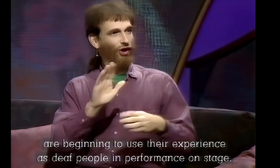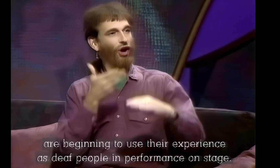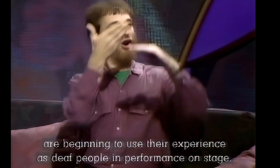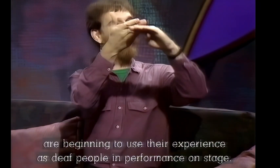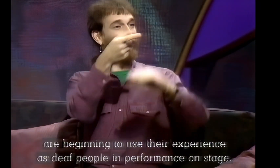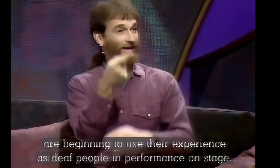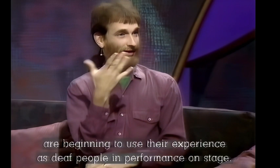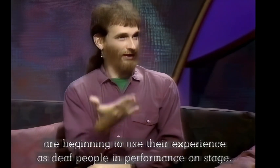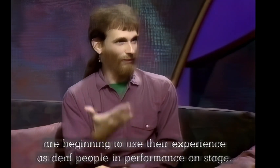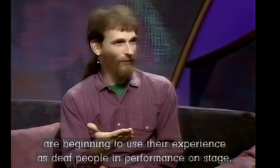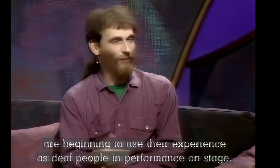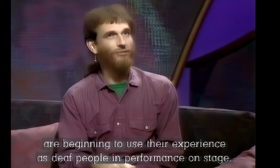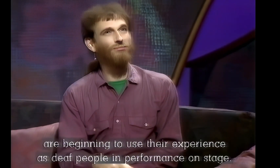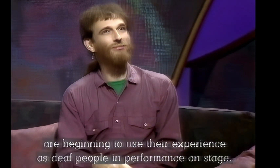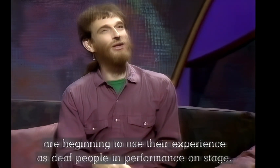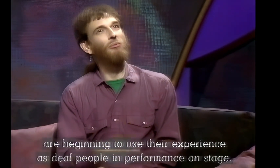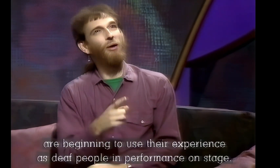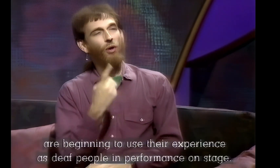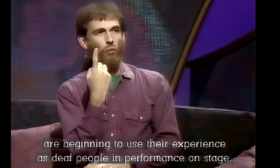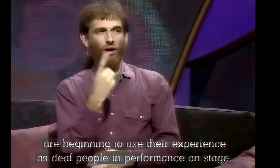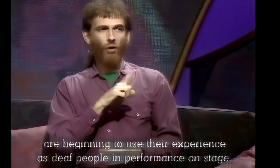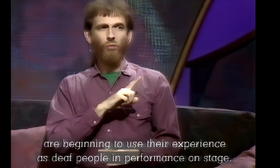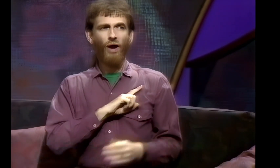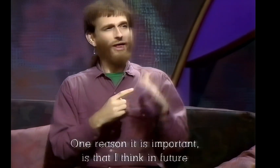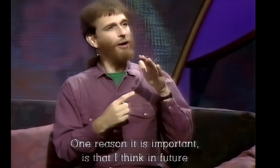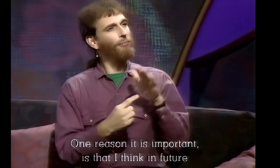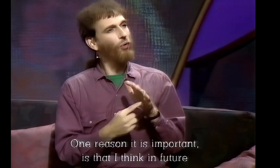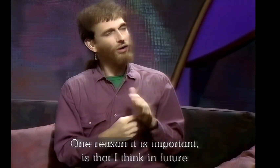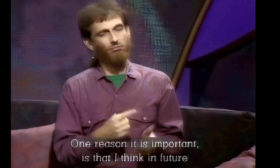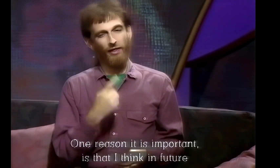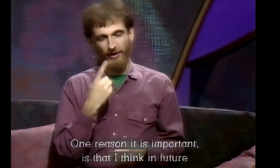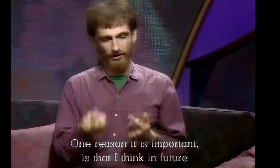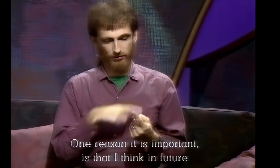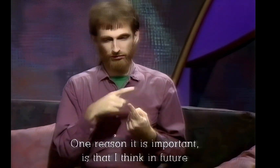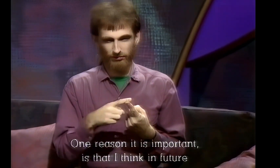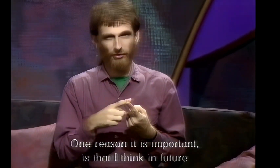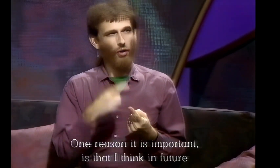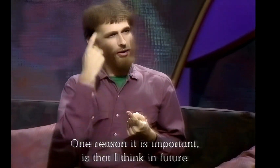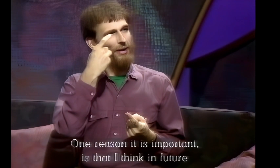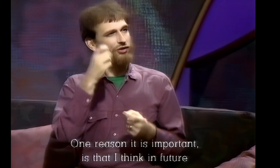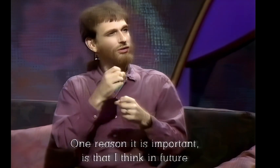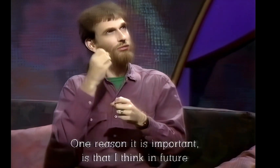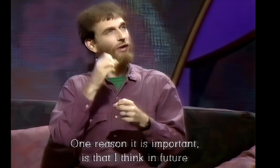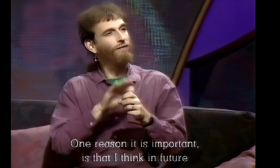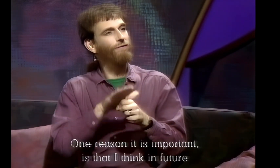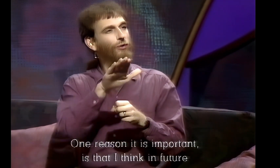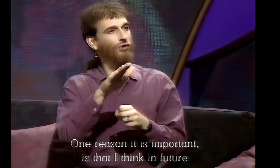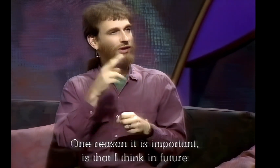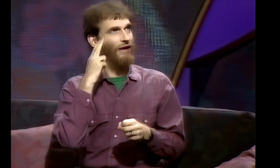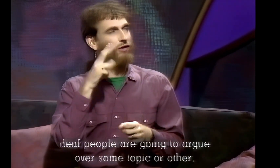and use it in performance on stage. That's beginning to happen. But one reason it is important is that I think